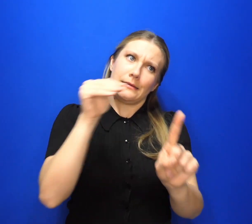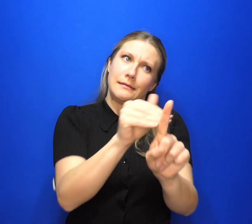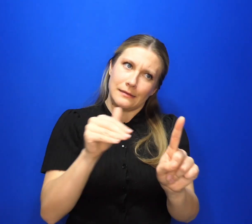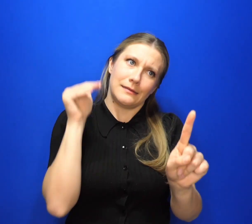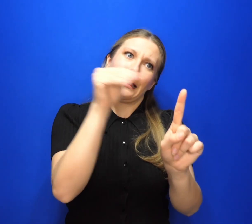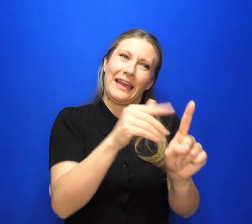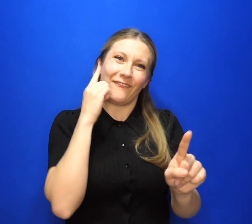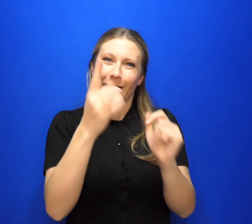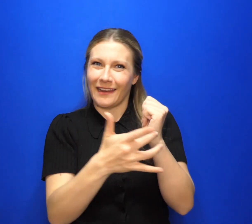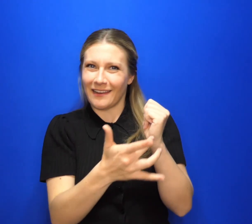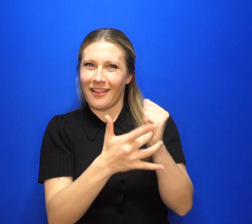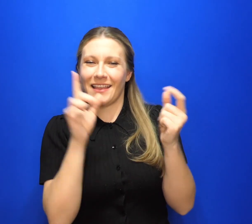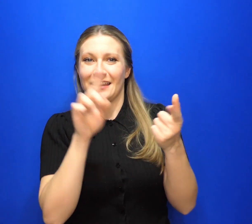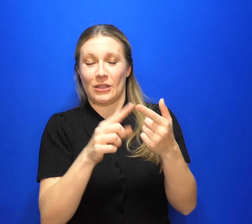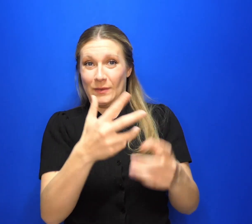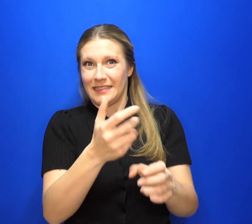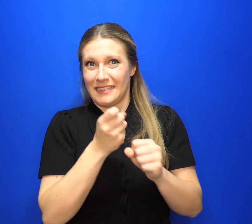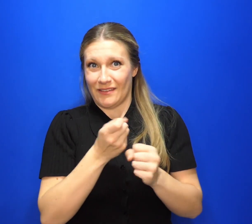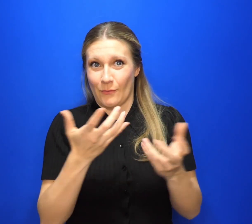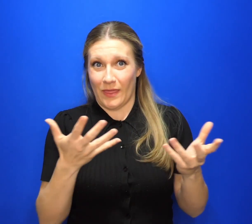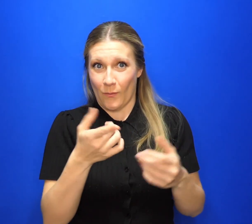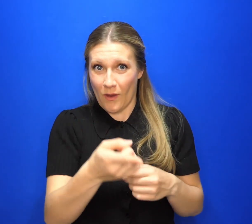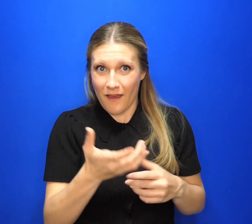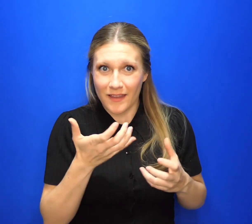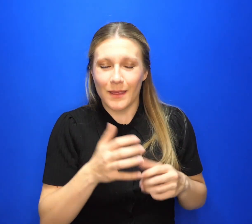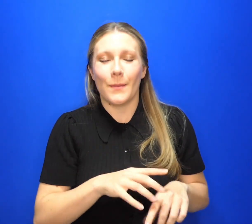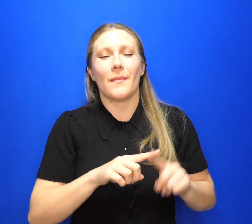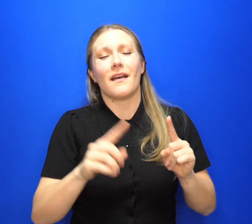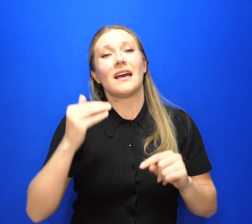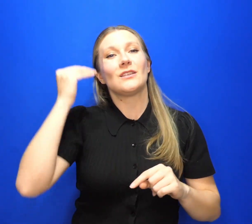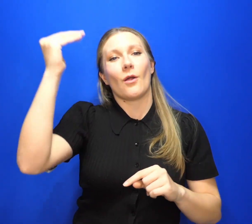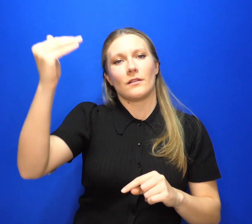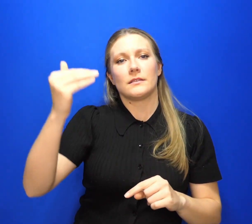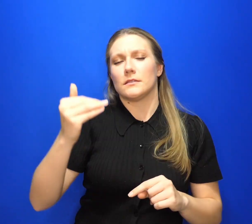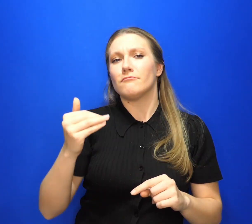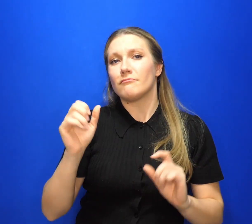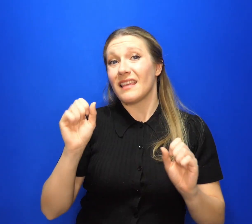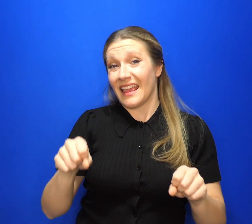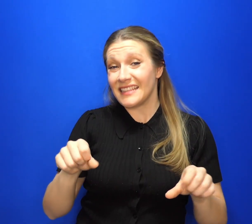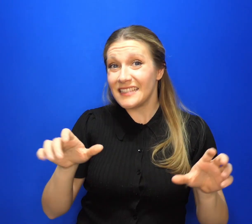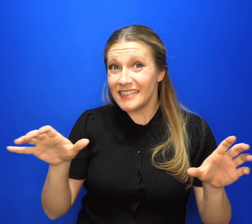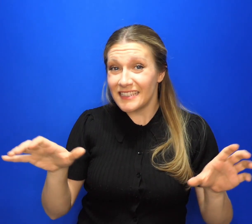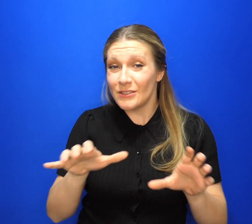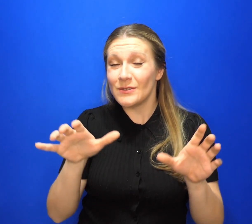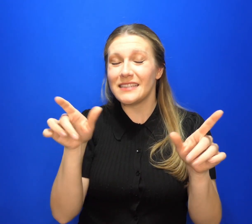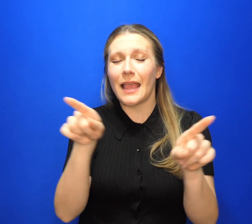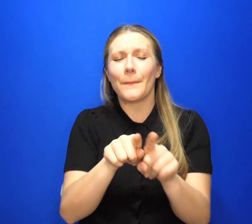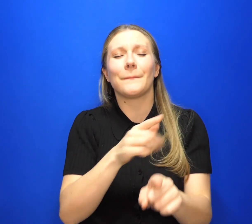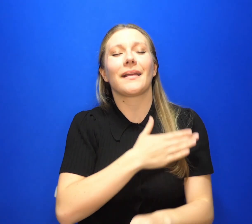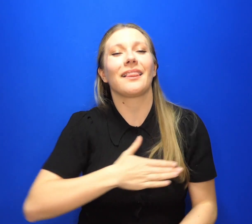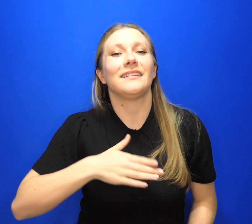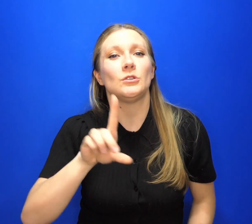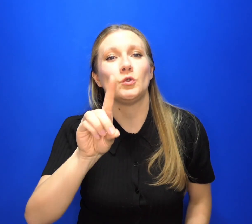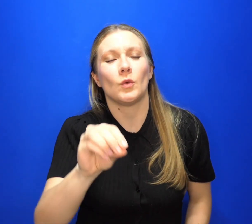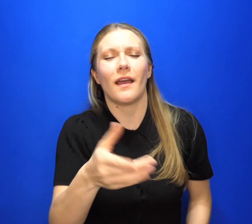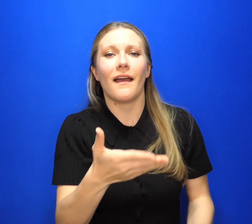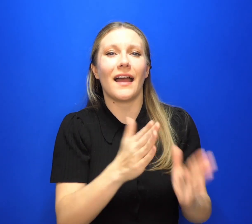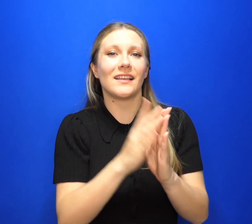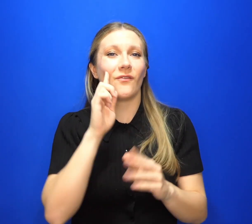Mm-hmm. Adults do the same thing. Yeah. Ask for a CGM right away on diagnosis, ask for a